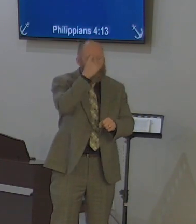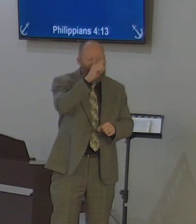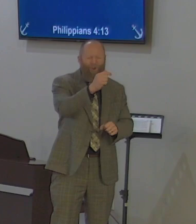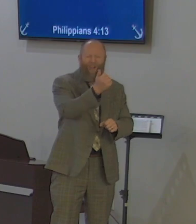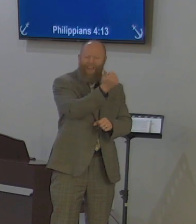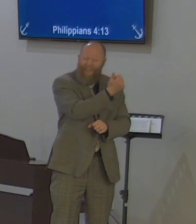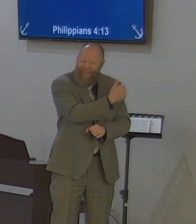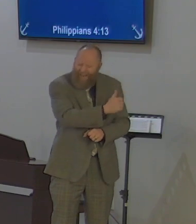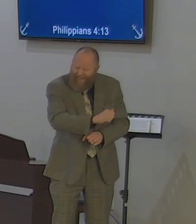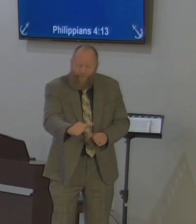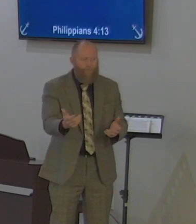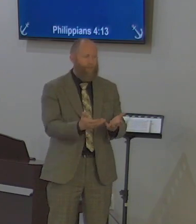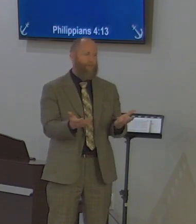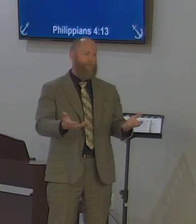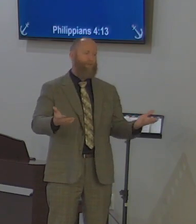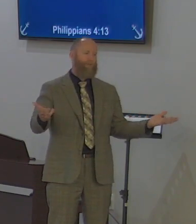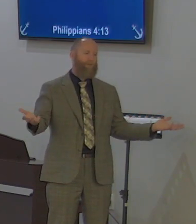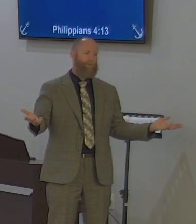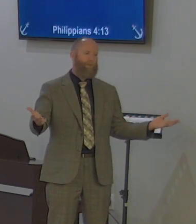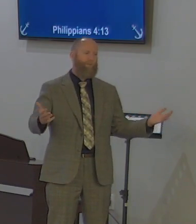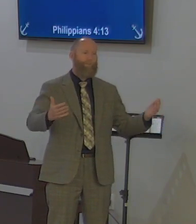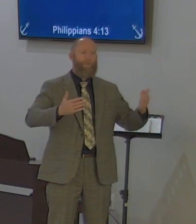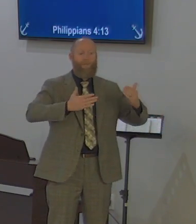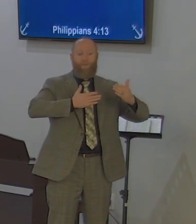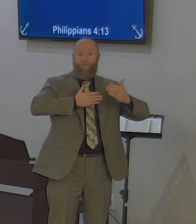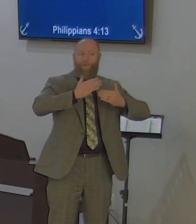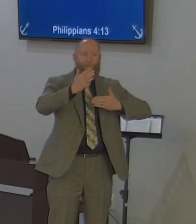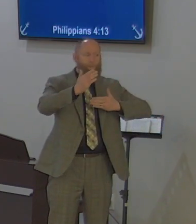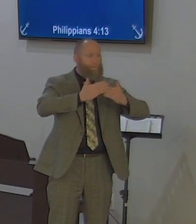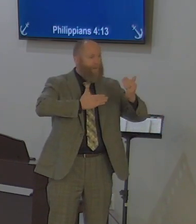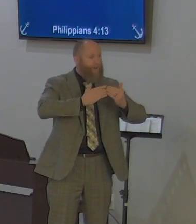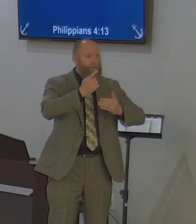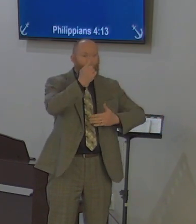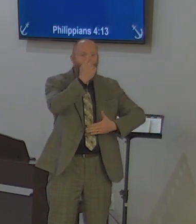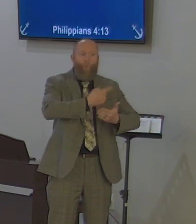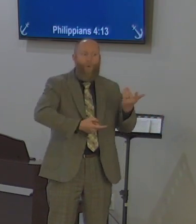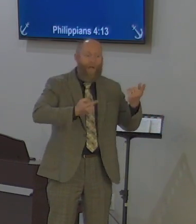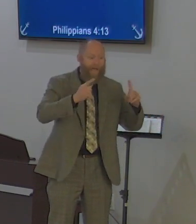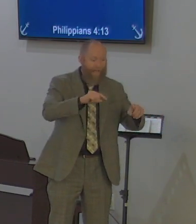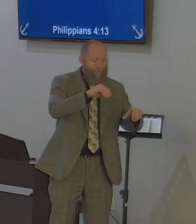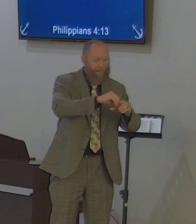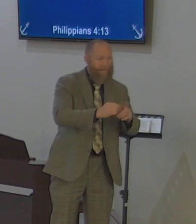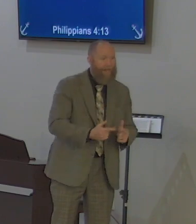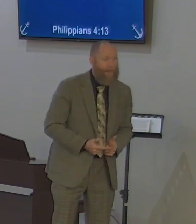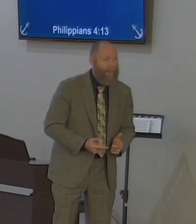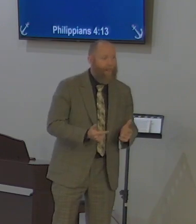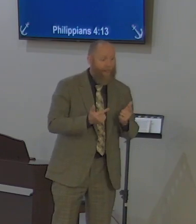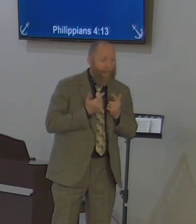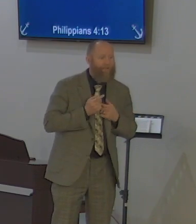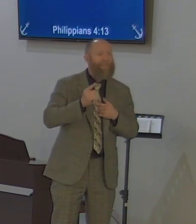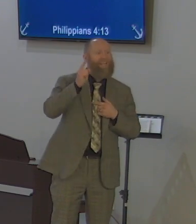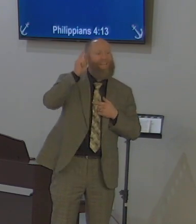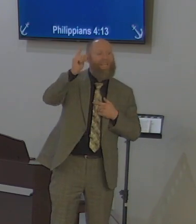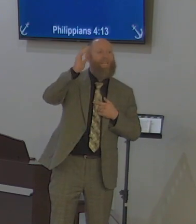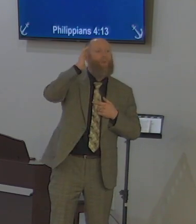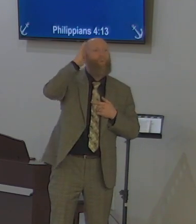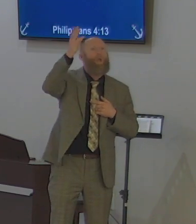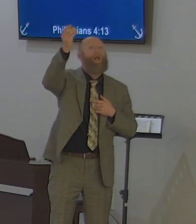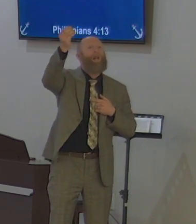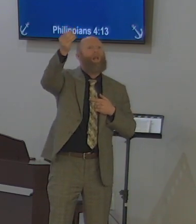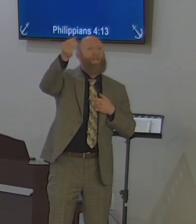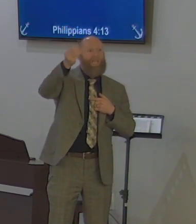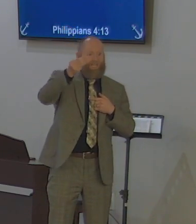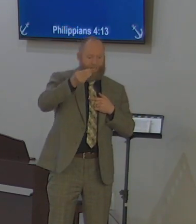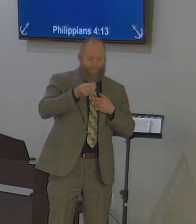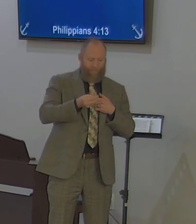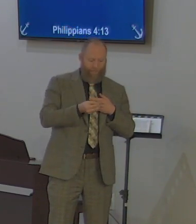comes from him, no matter what he allows into your life, he himself is sufficient. That's how you learn to be both